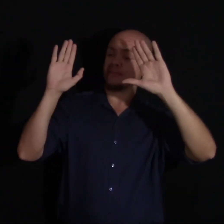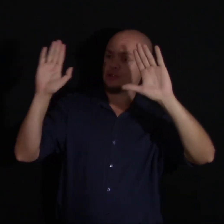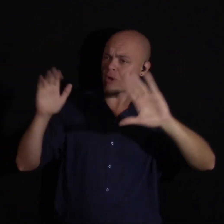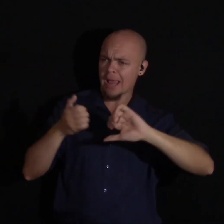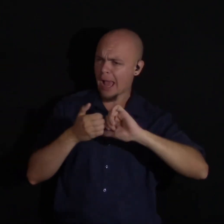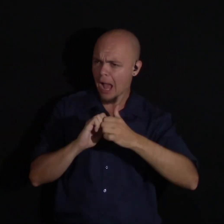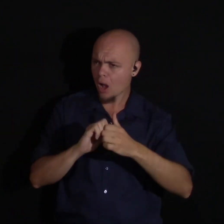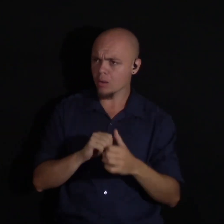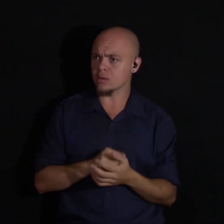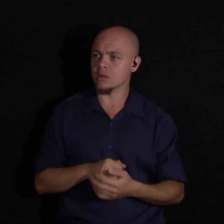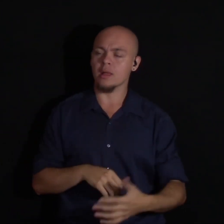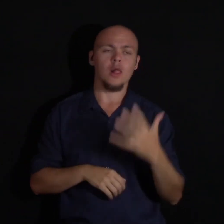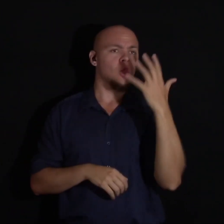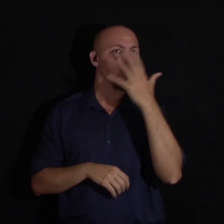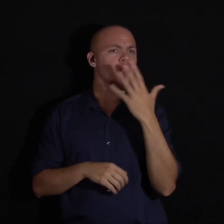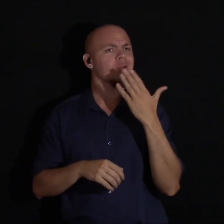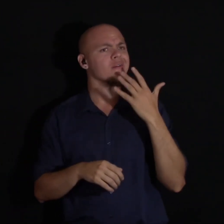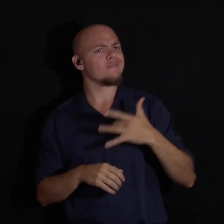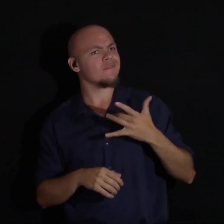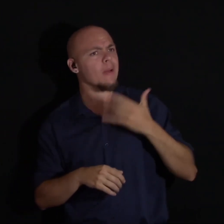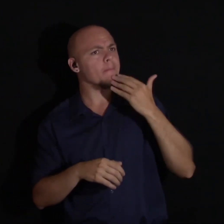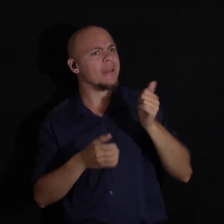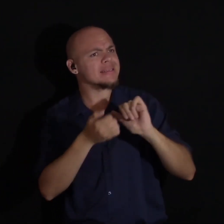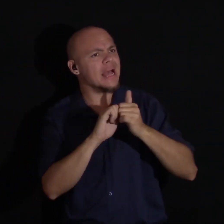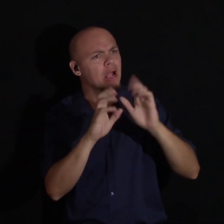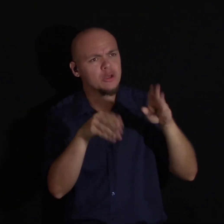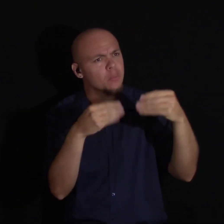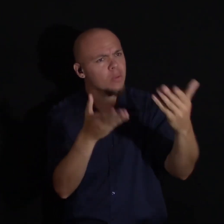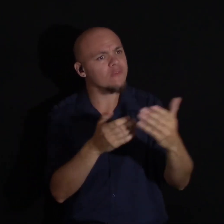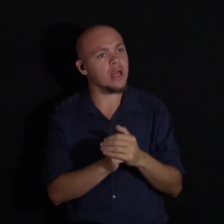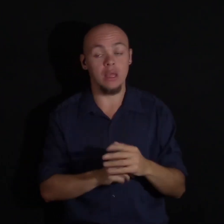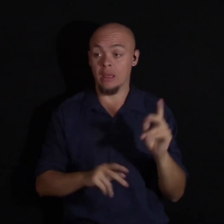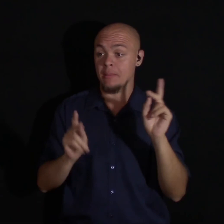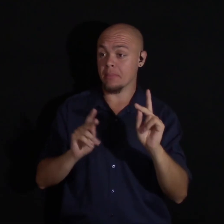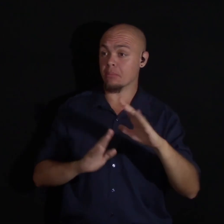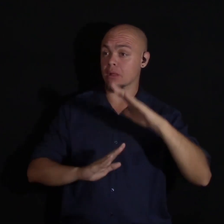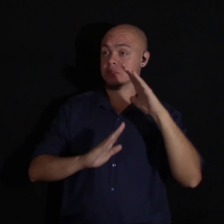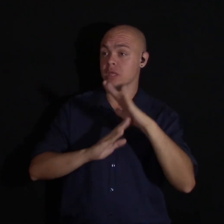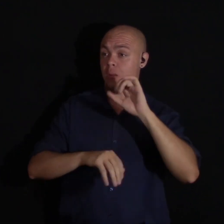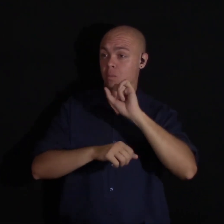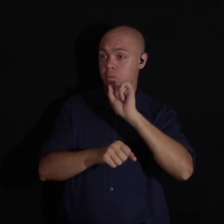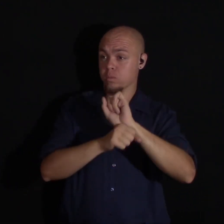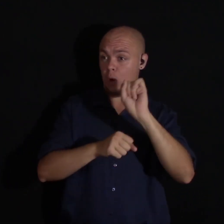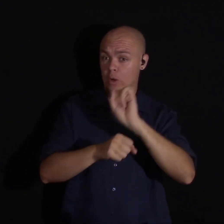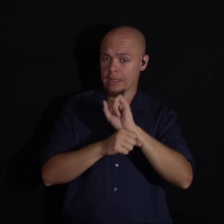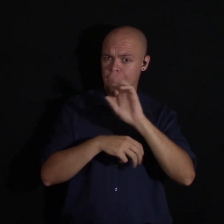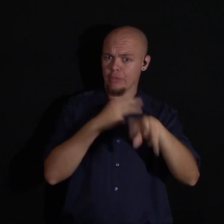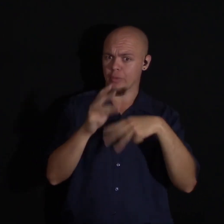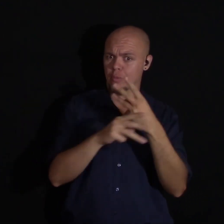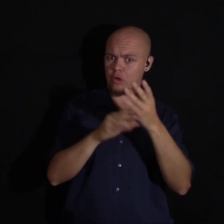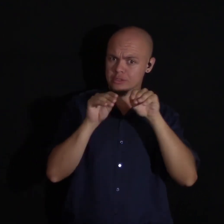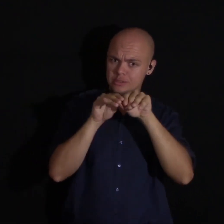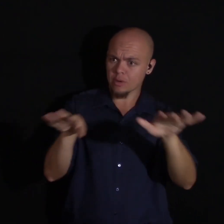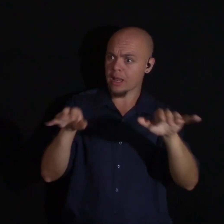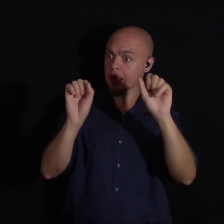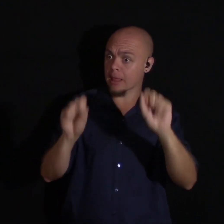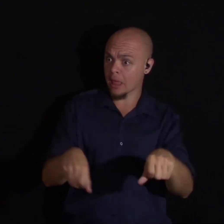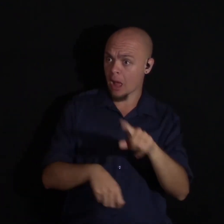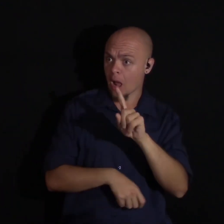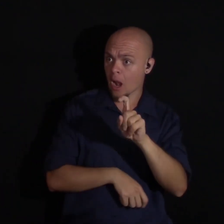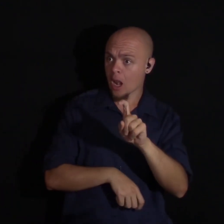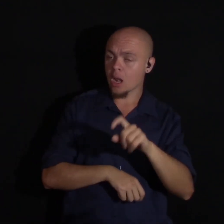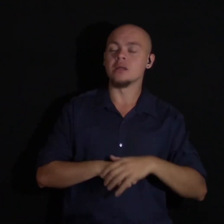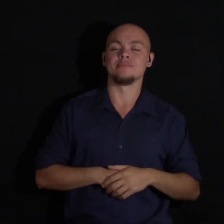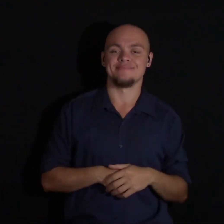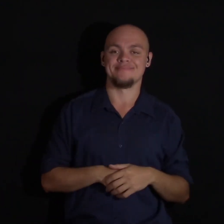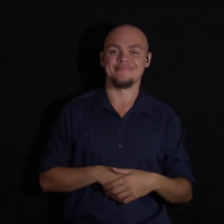do you help people look and feel their best? Can people really get their greatest work into the world? And then you